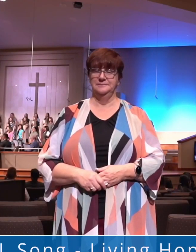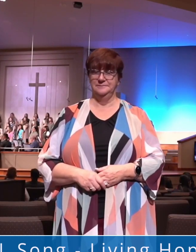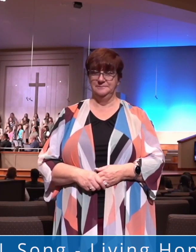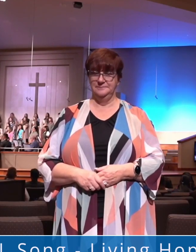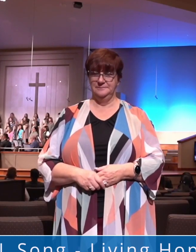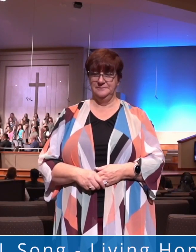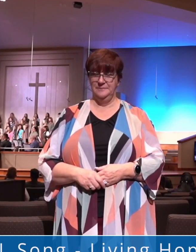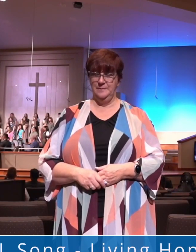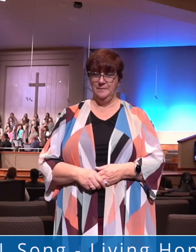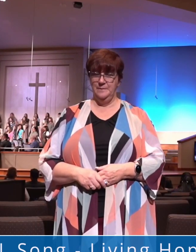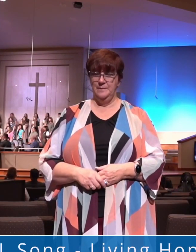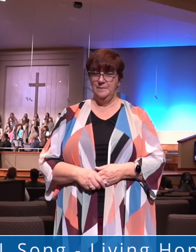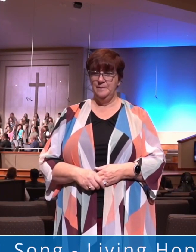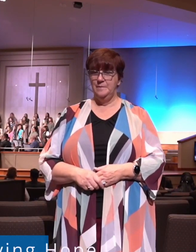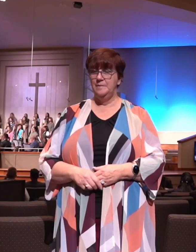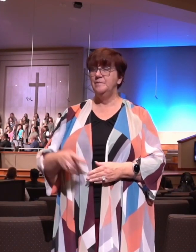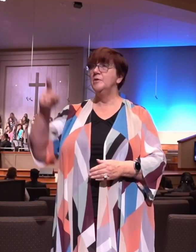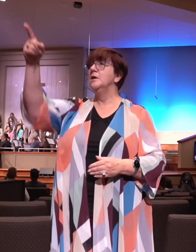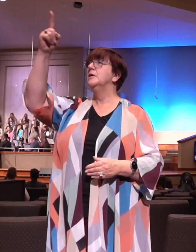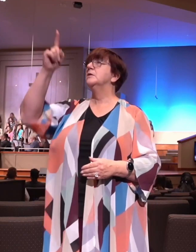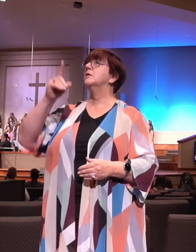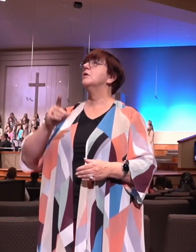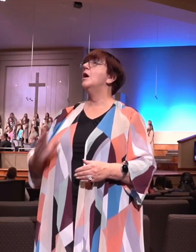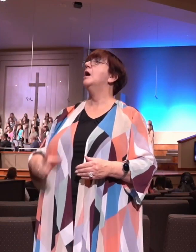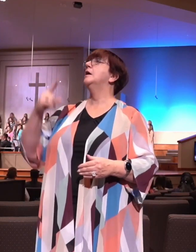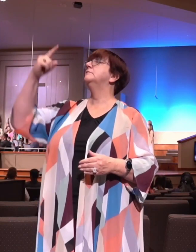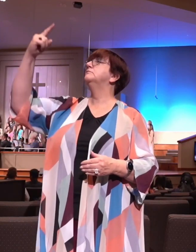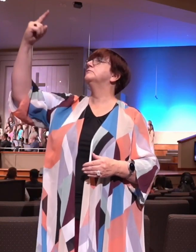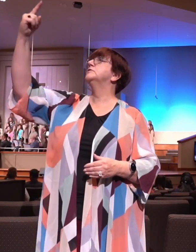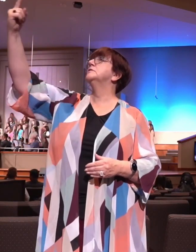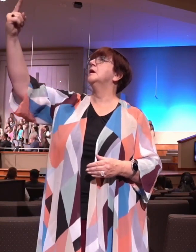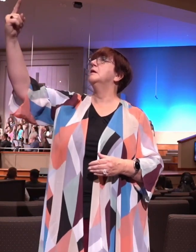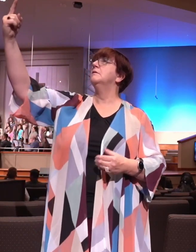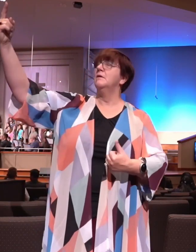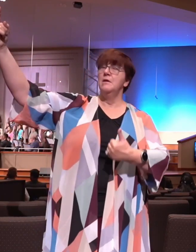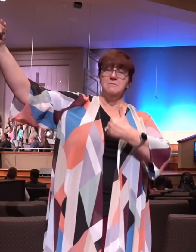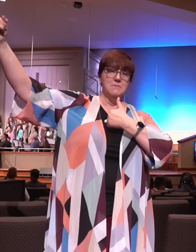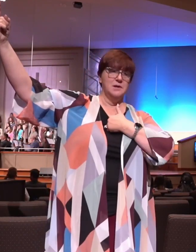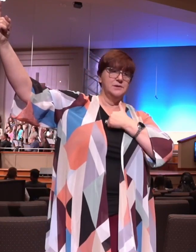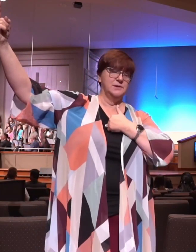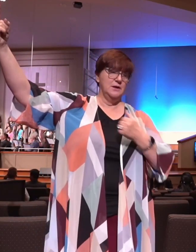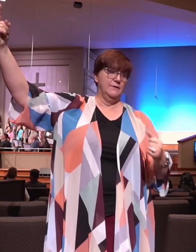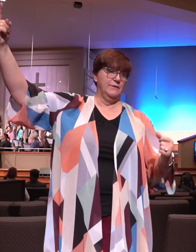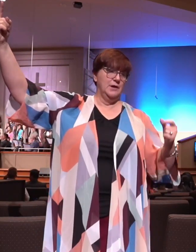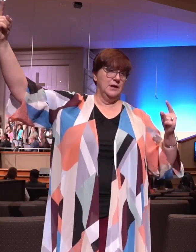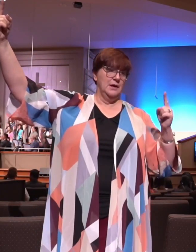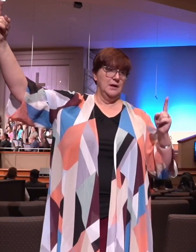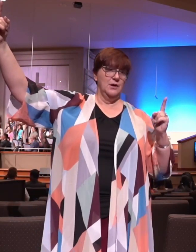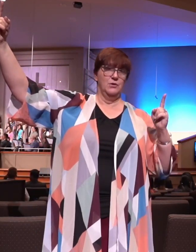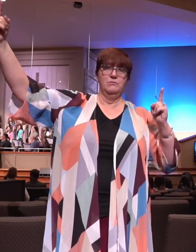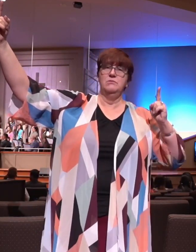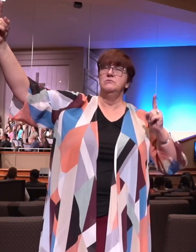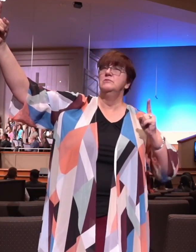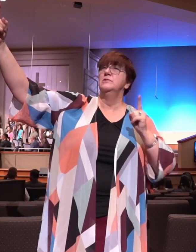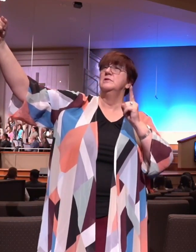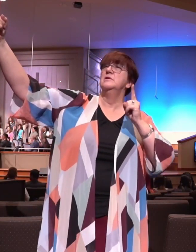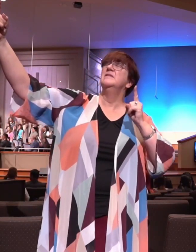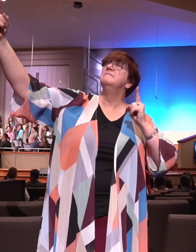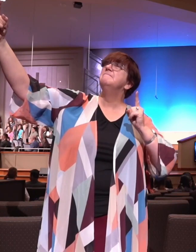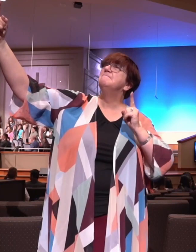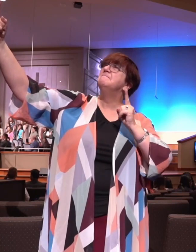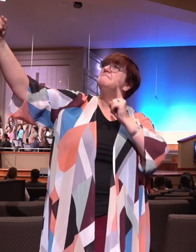How great the chasm that lay between us,